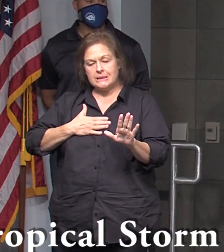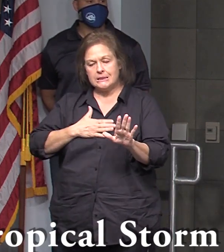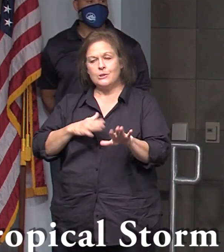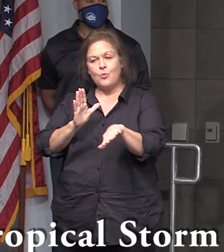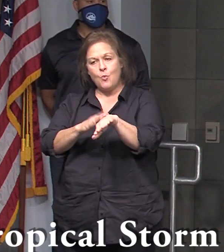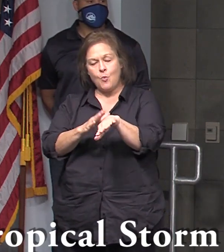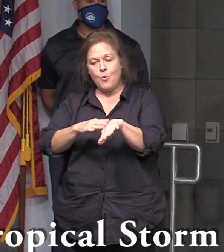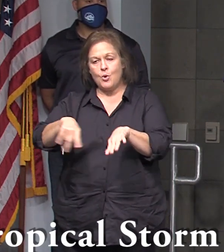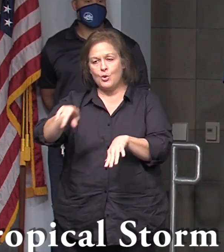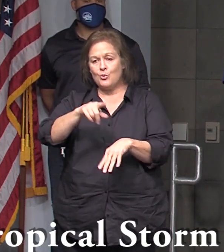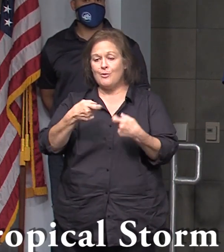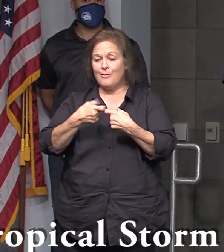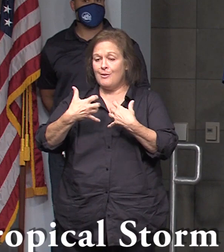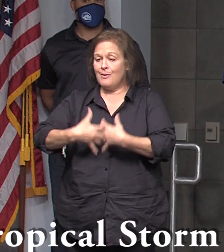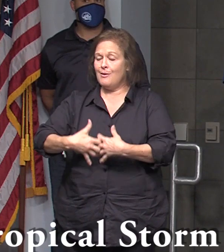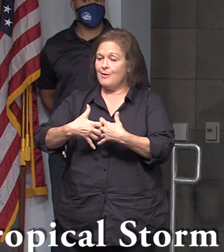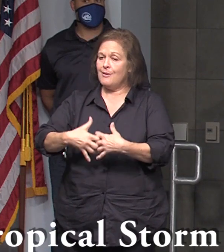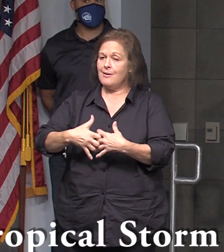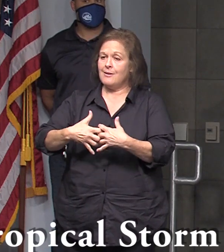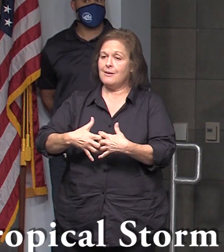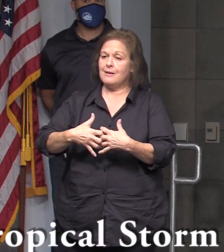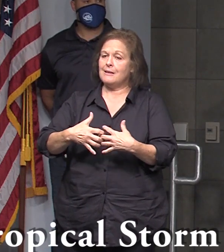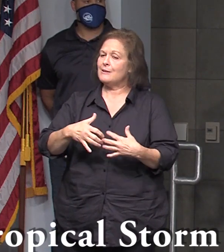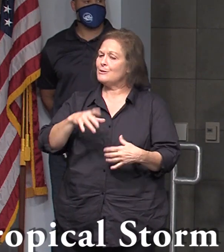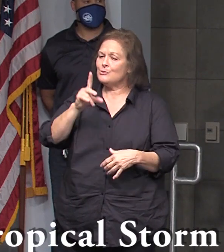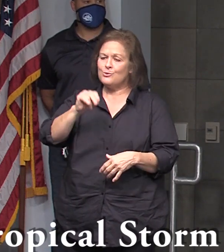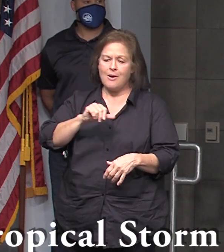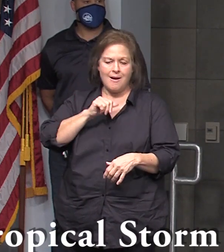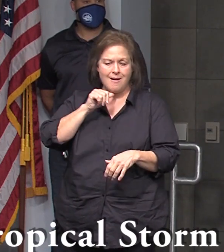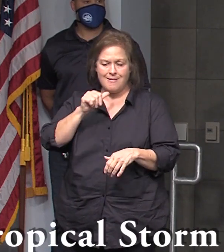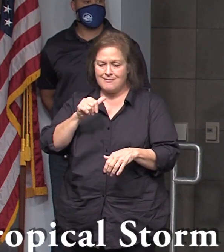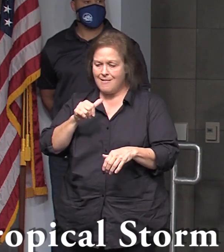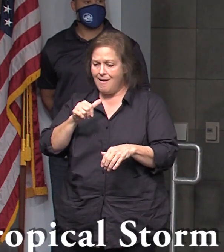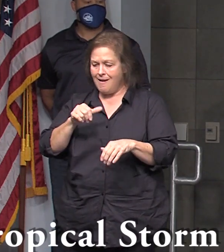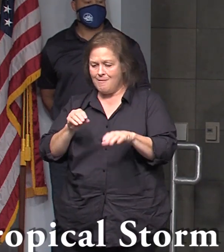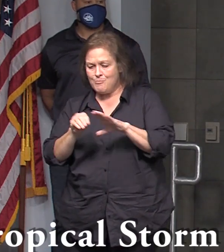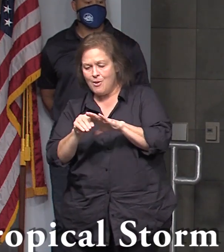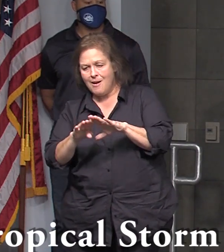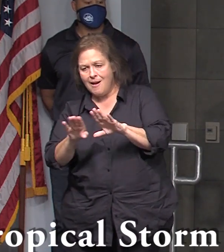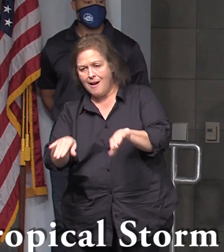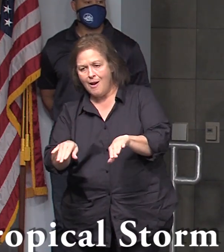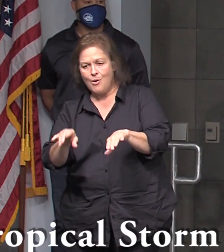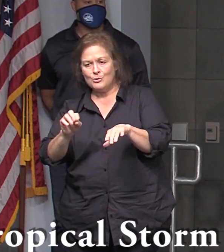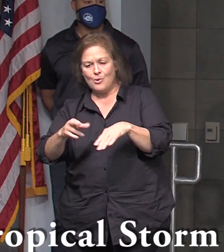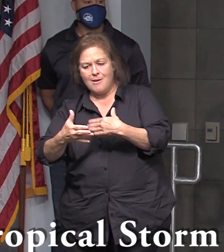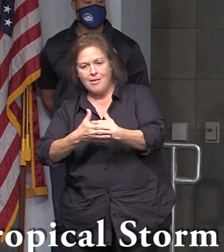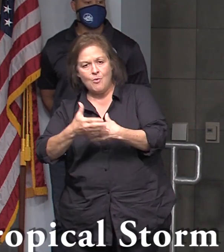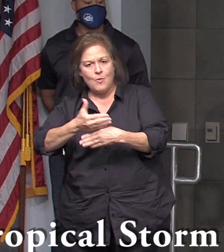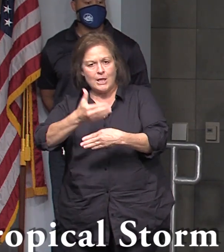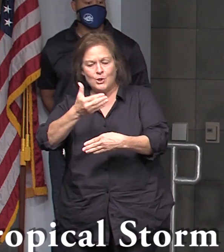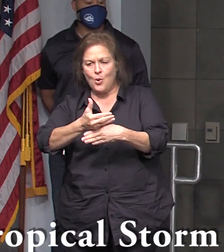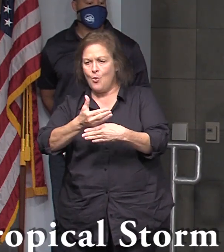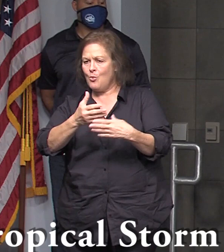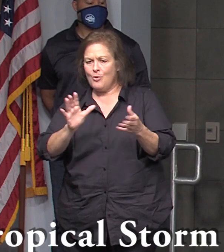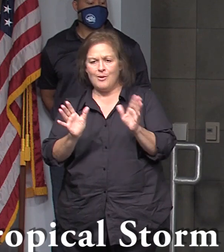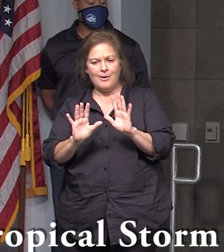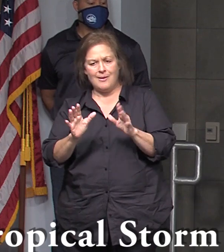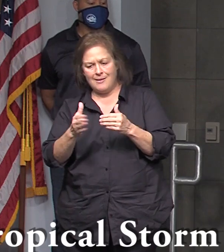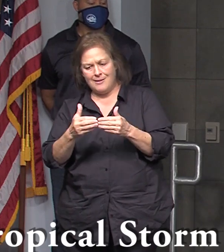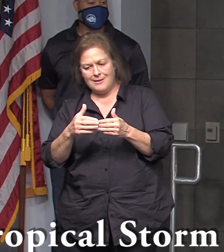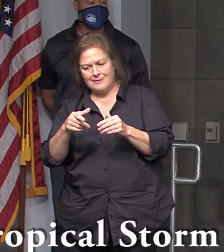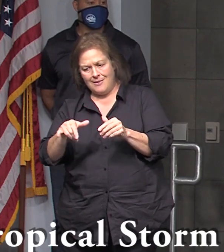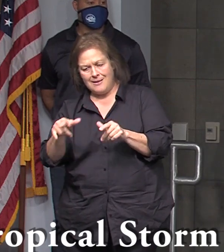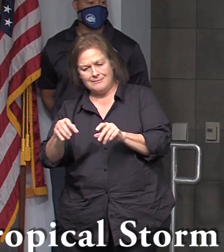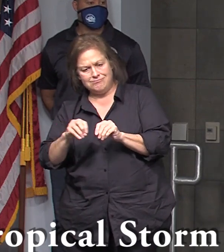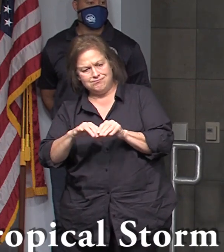public not to do that. Keeping these devices outdoors, away from doors and windows and vents, this